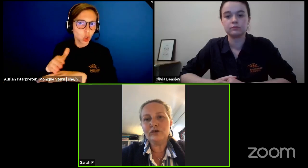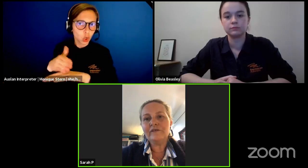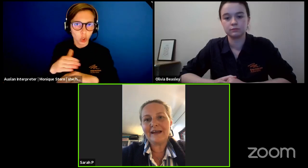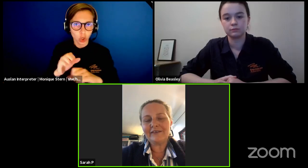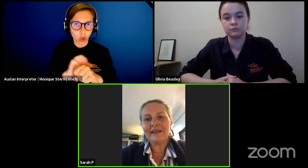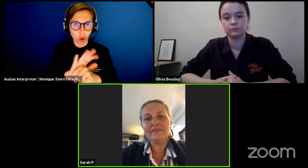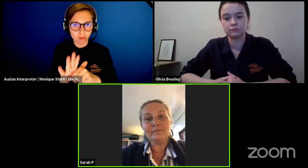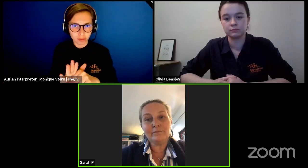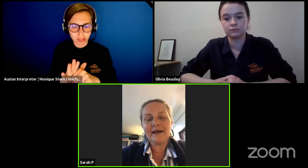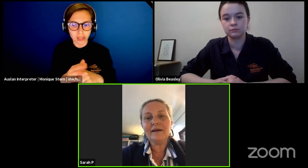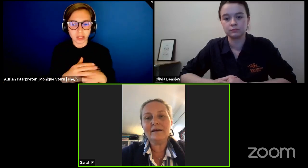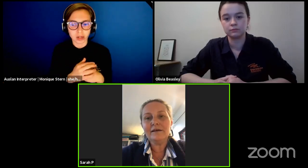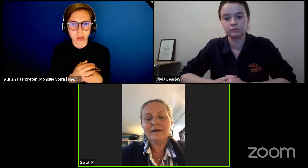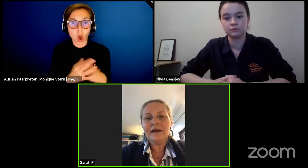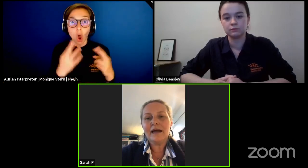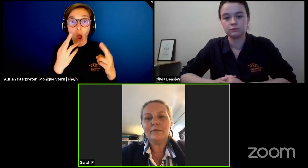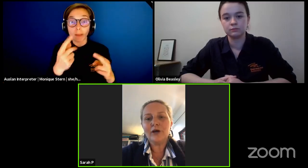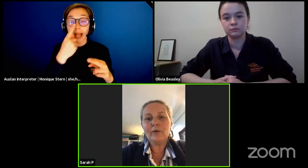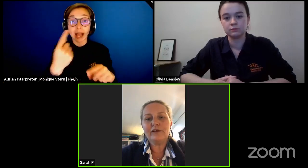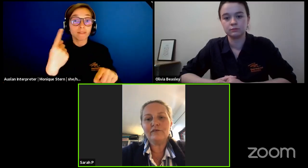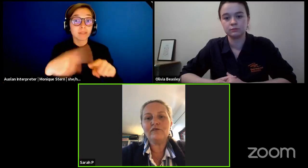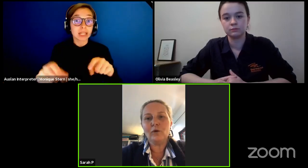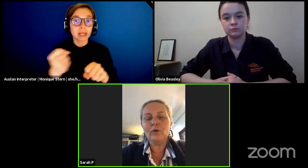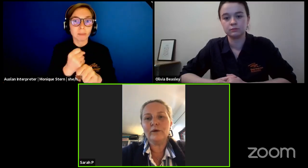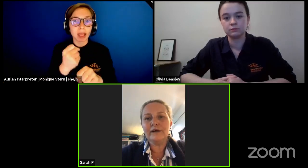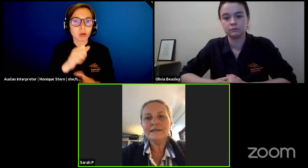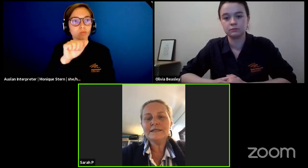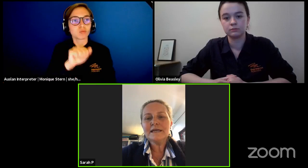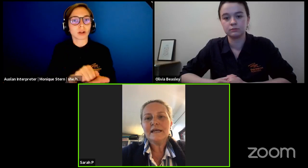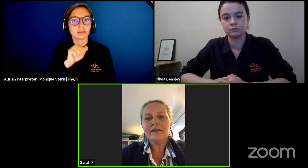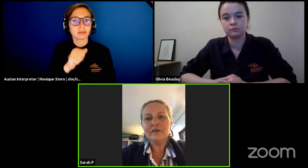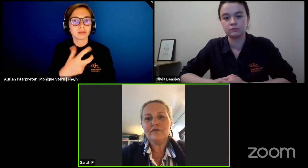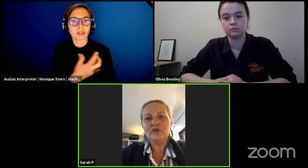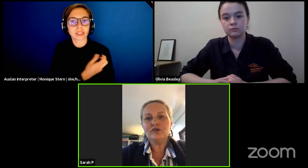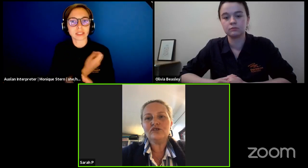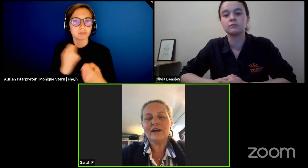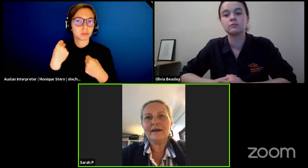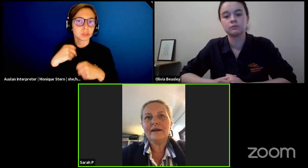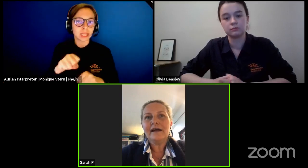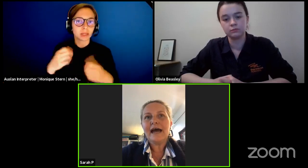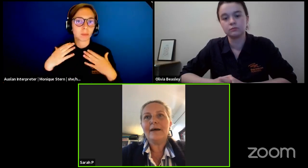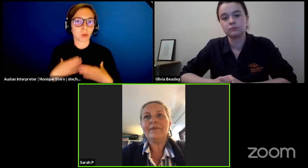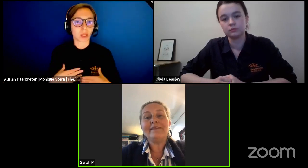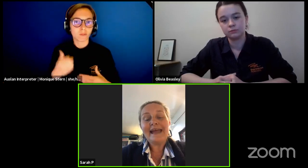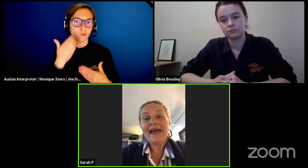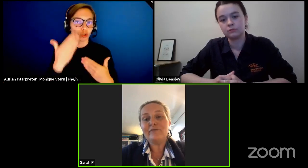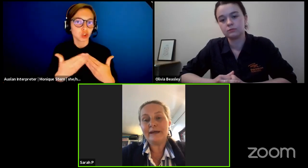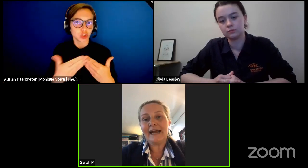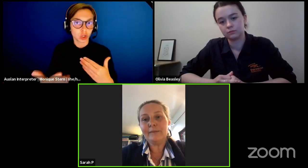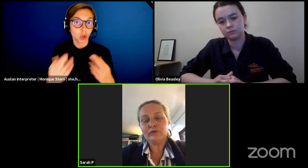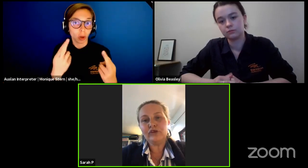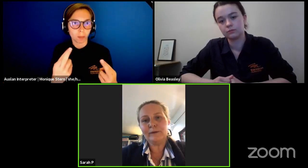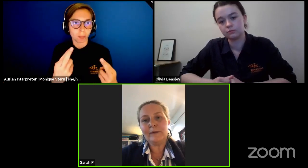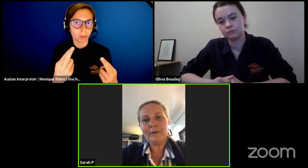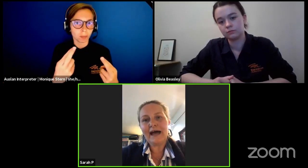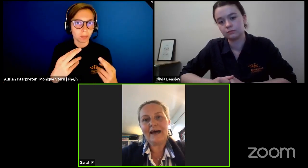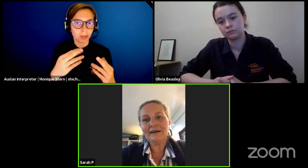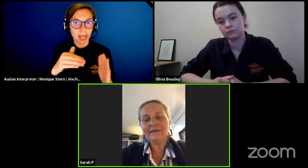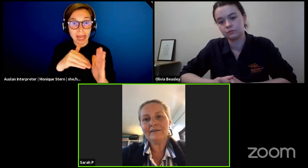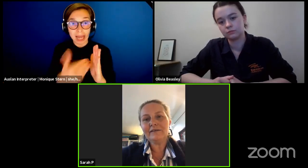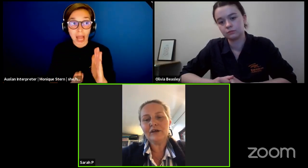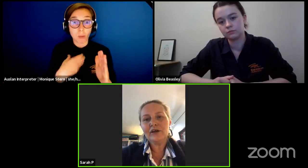modulate new vaccines much quicker going forward in the future than they have been able to